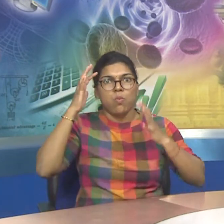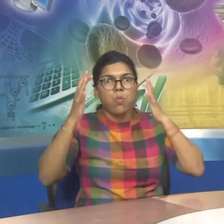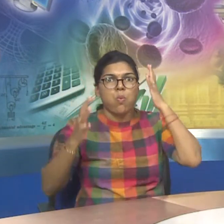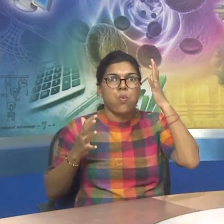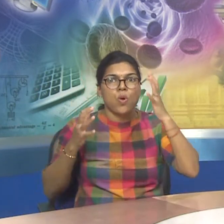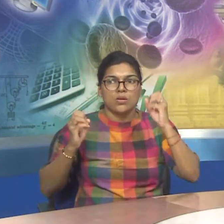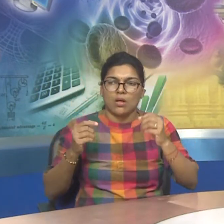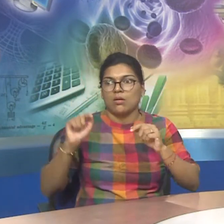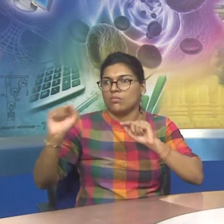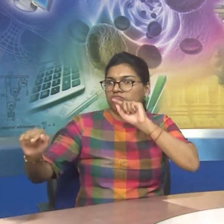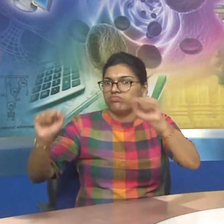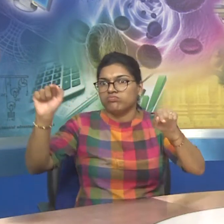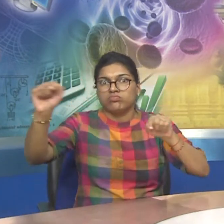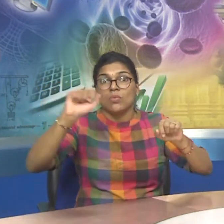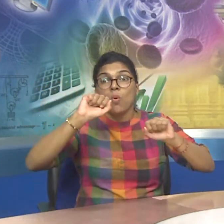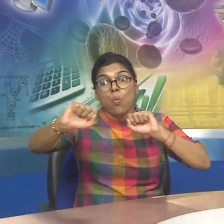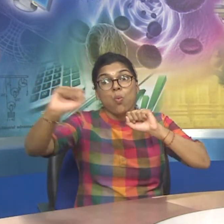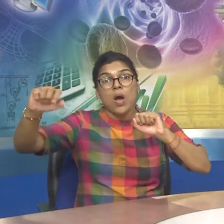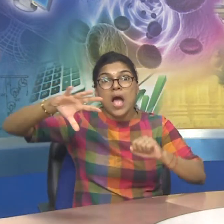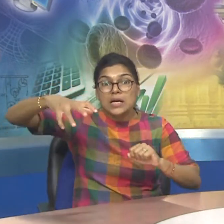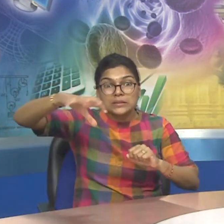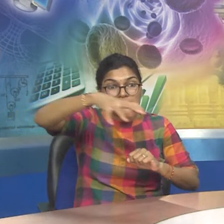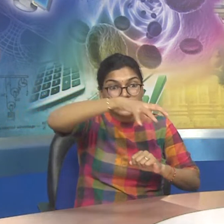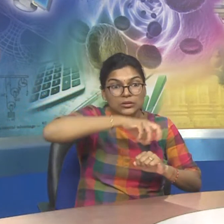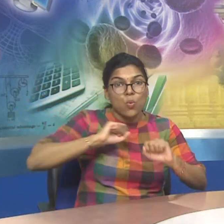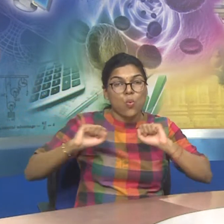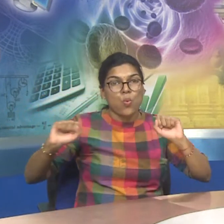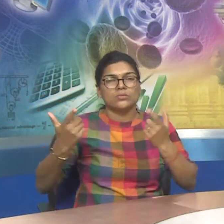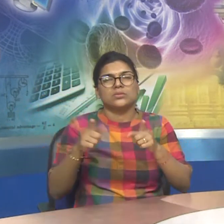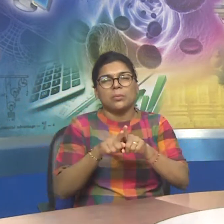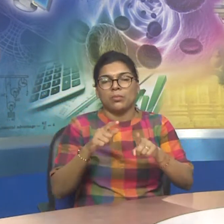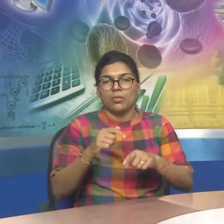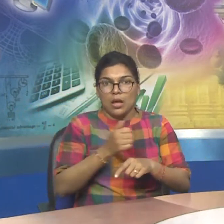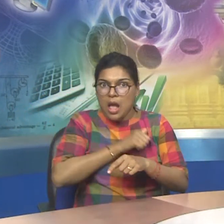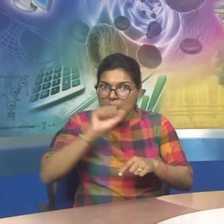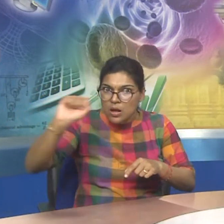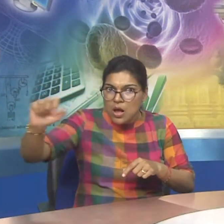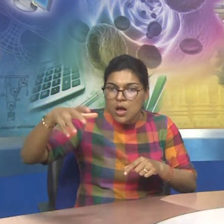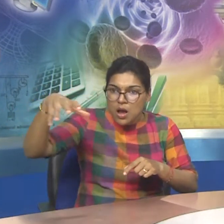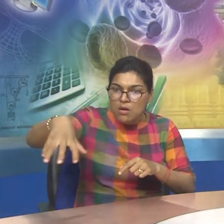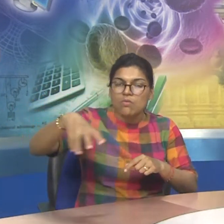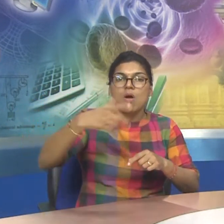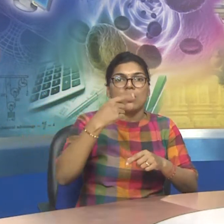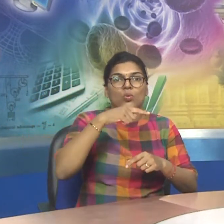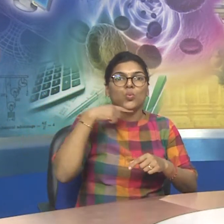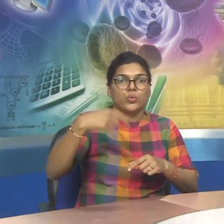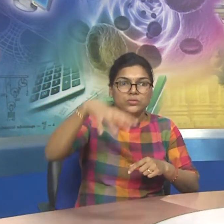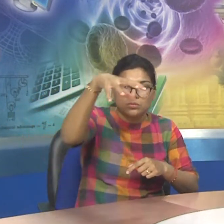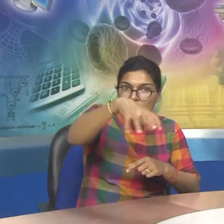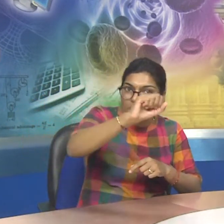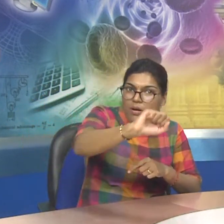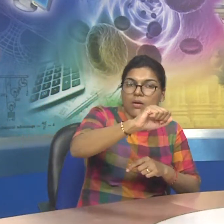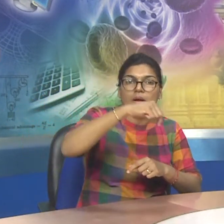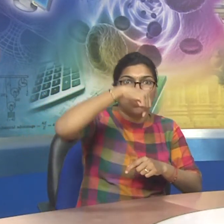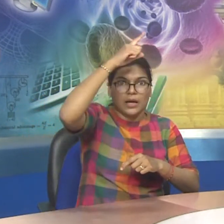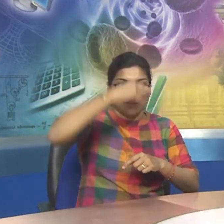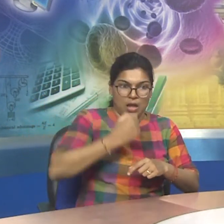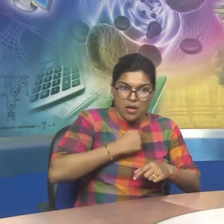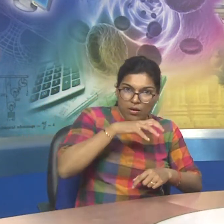different groups, they started worrying about their own safety and how to take precautionary measures to give